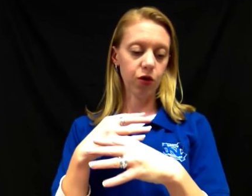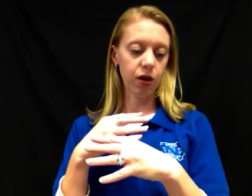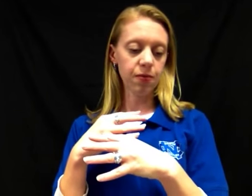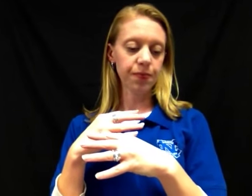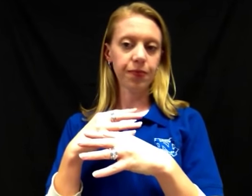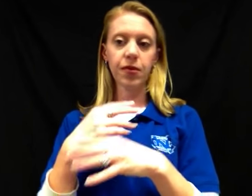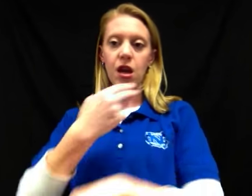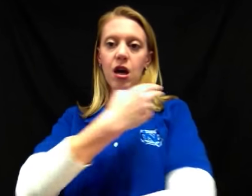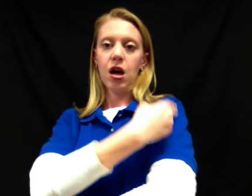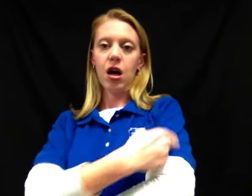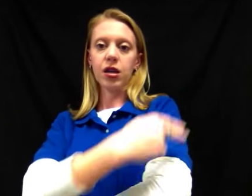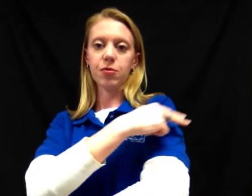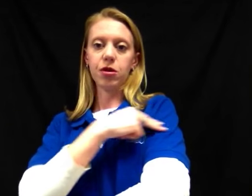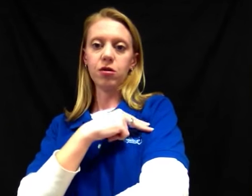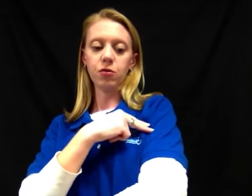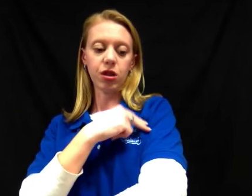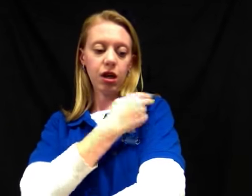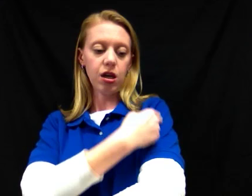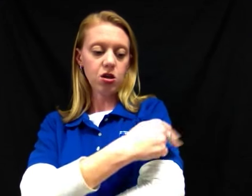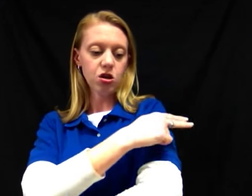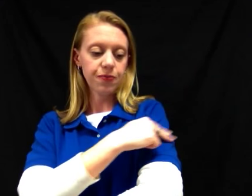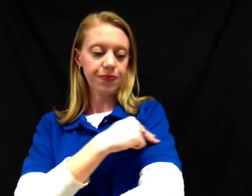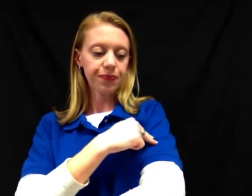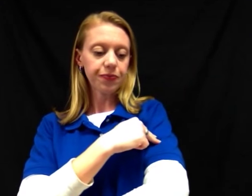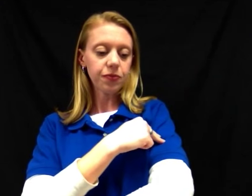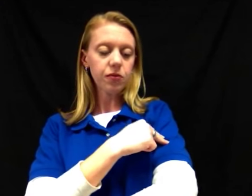freeway. Hospital with an H.